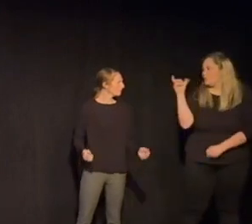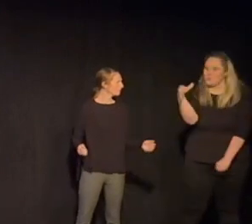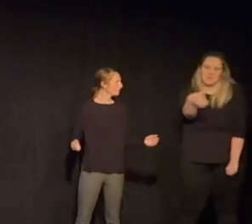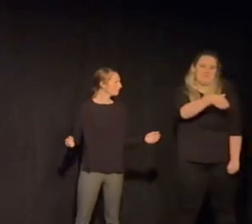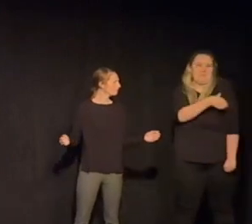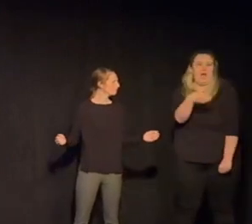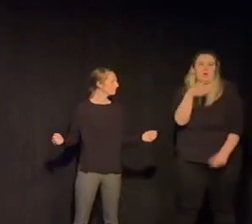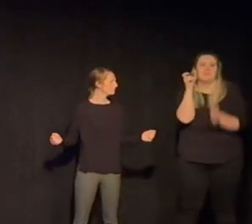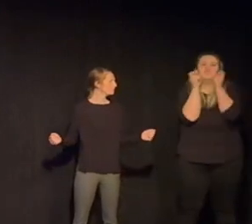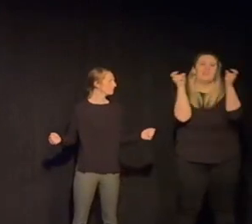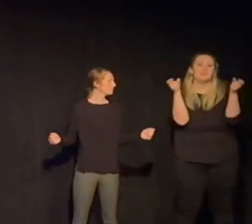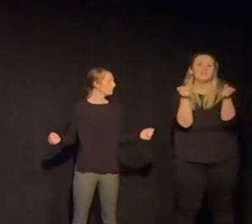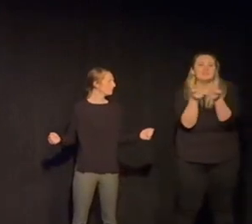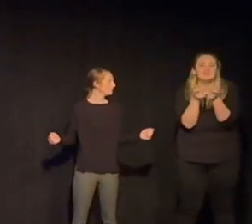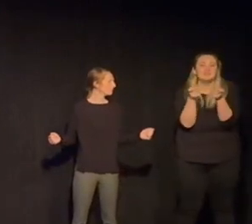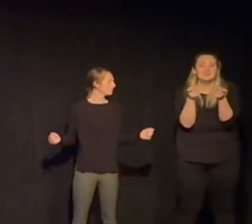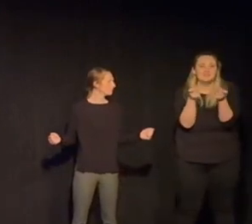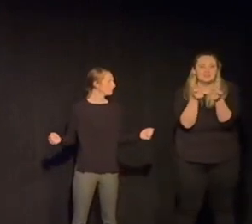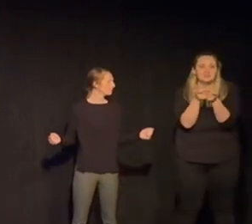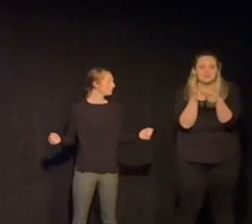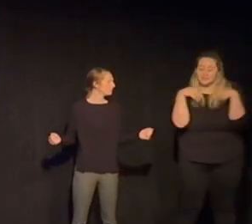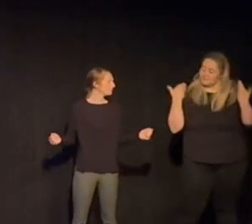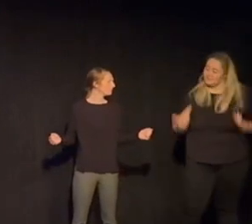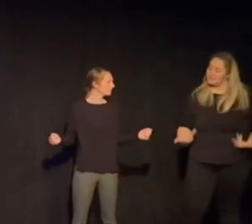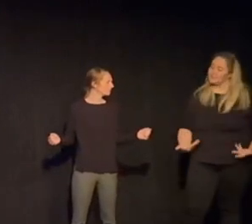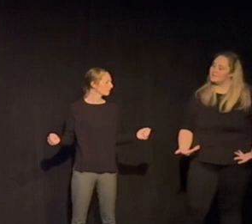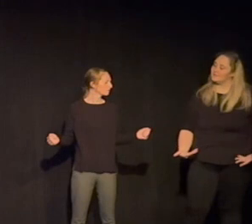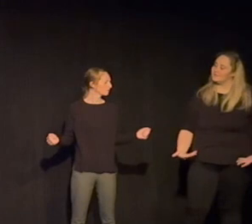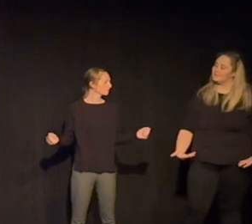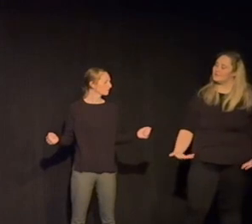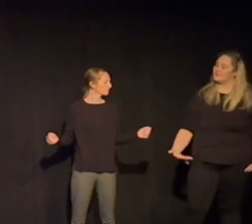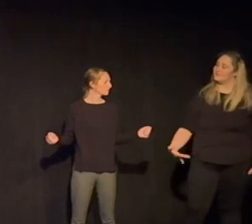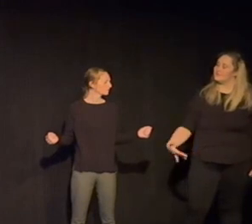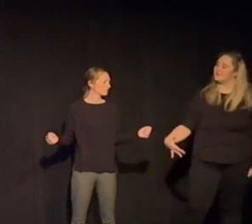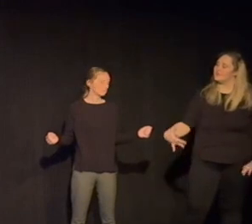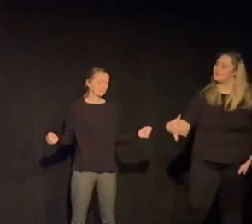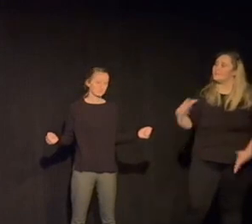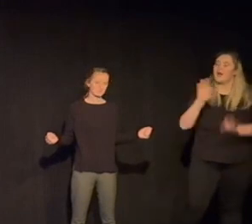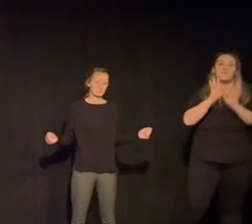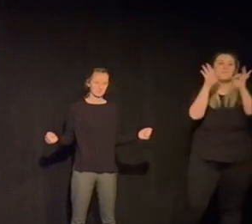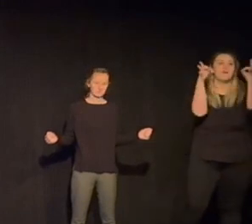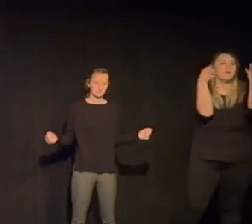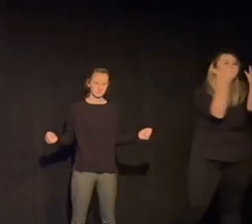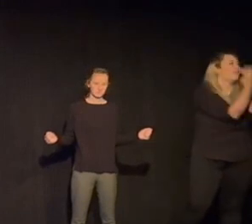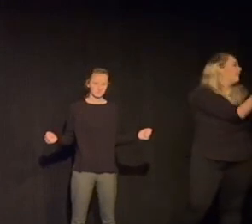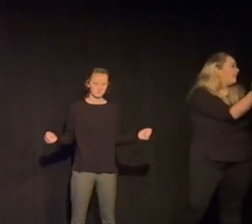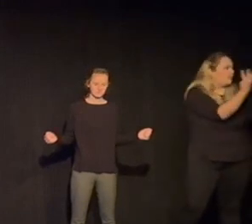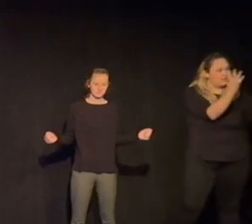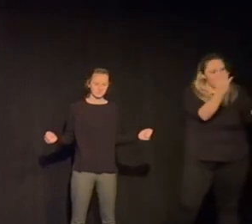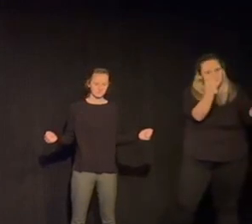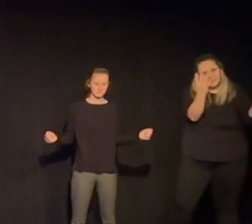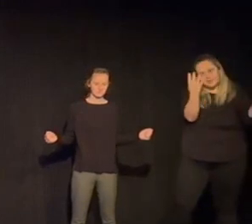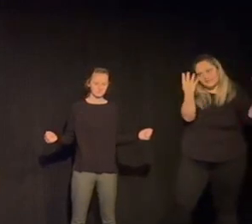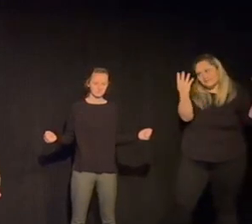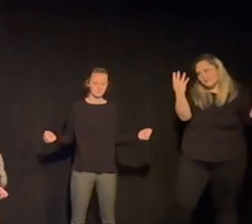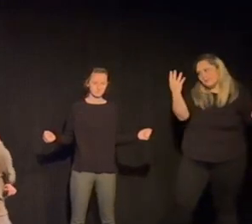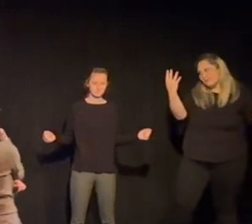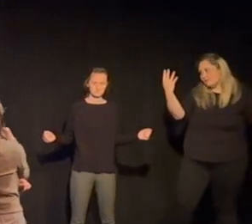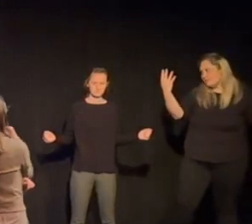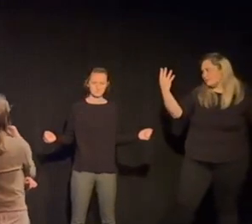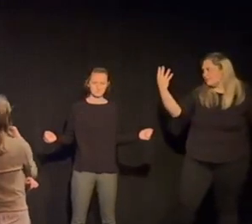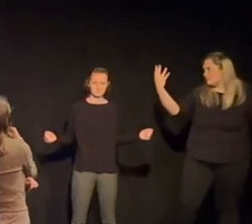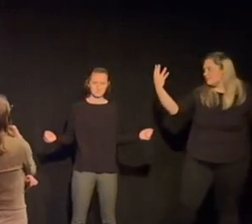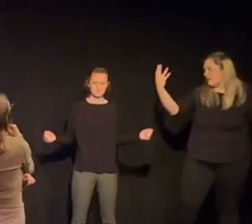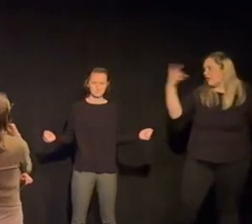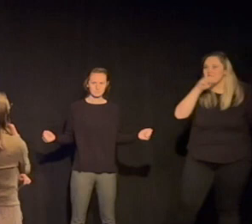dung beetle. And me. The million in a long line of bullfrog